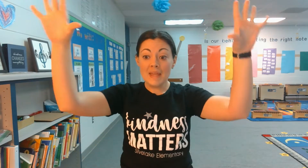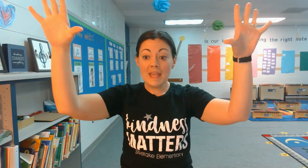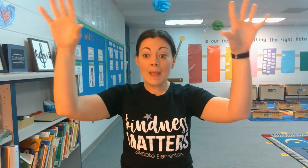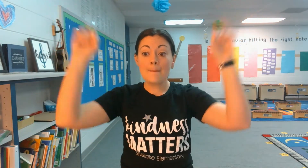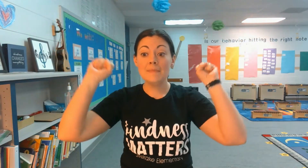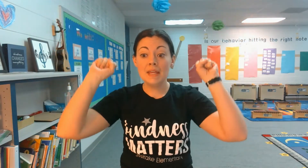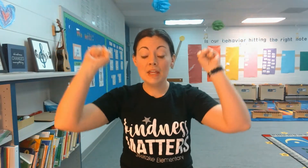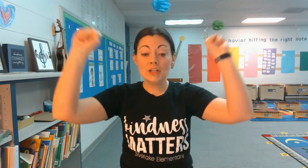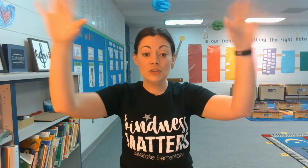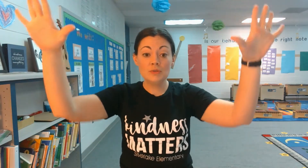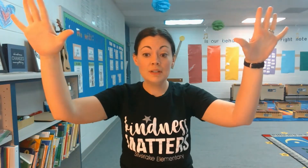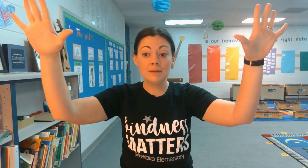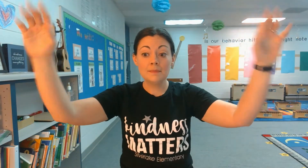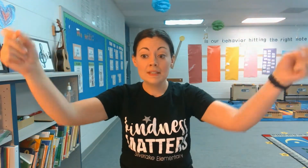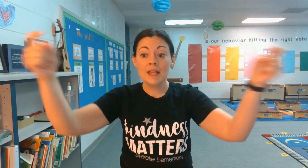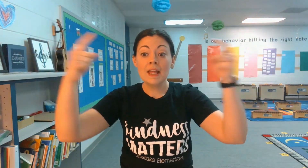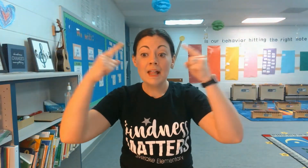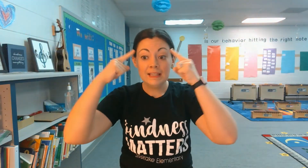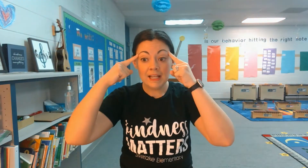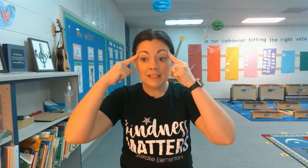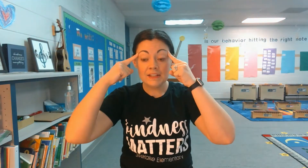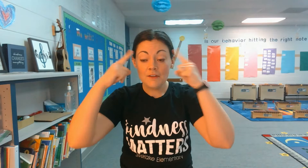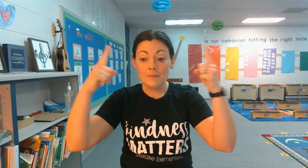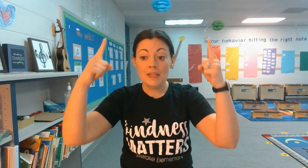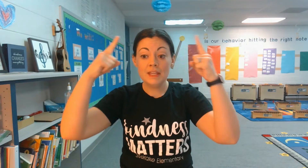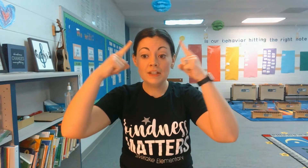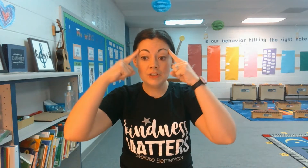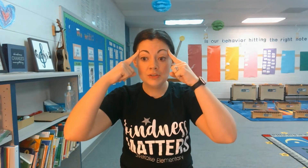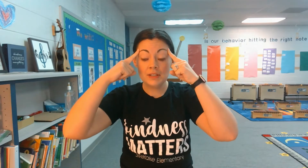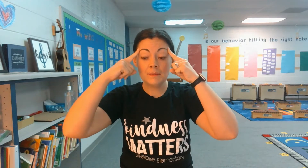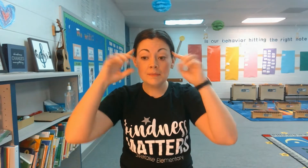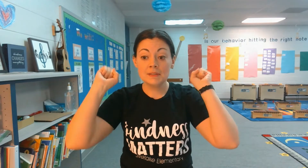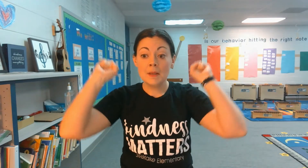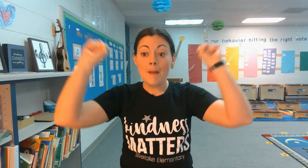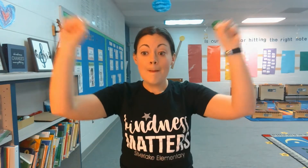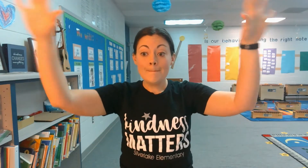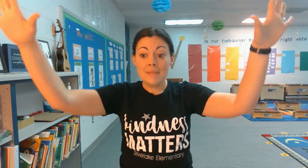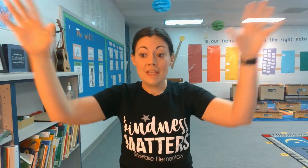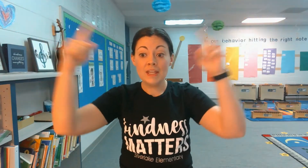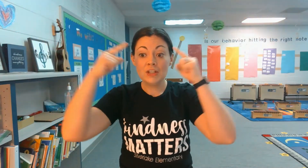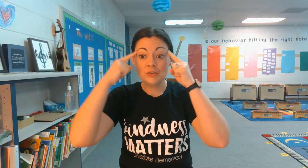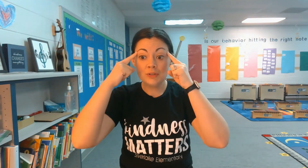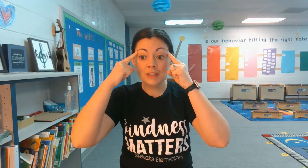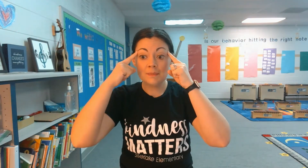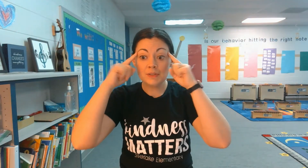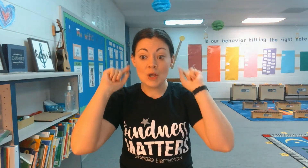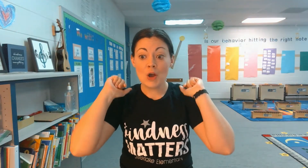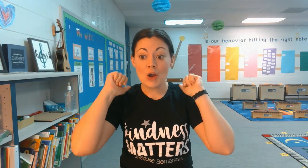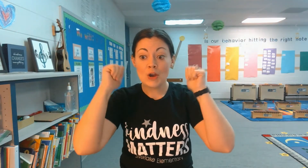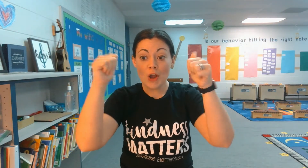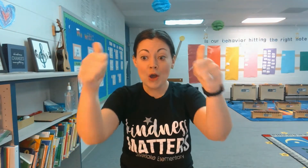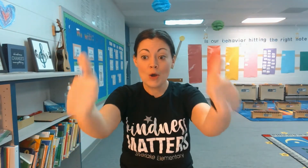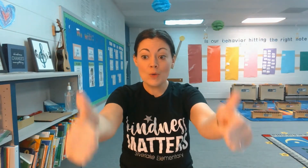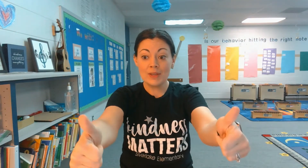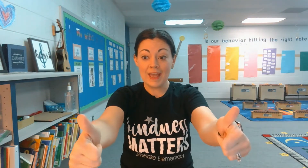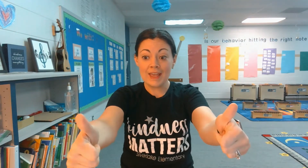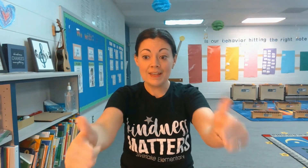big big dreams lots of big drinks big dreams are okay